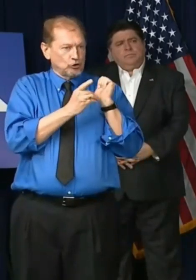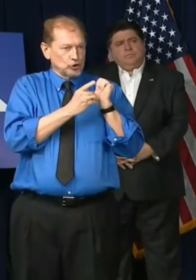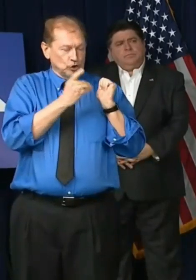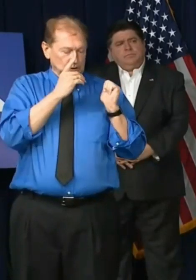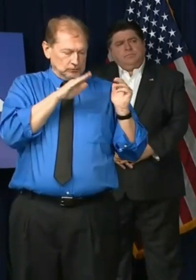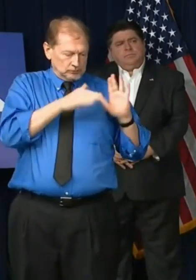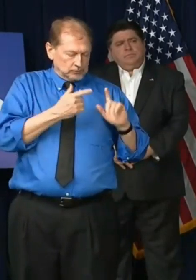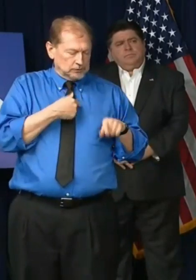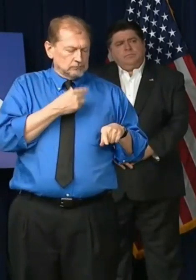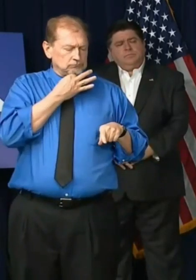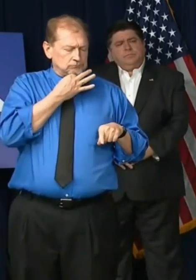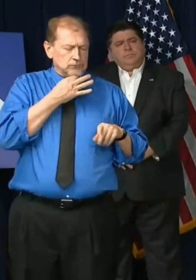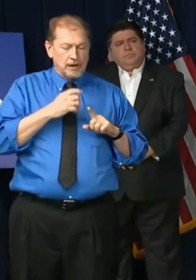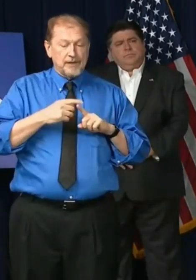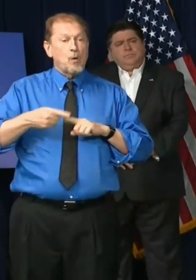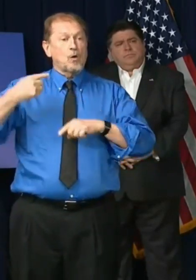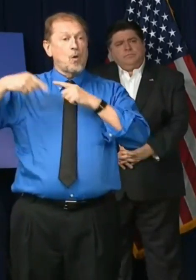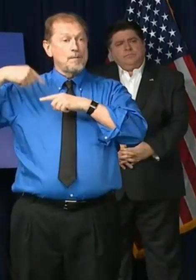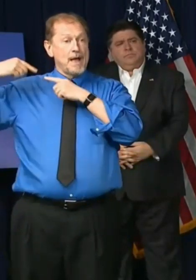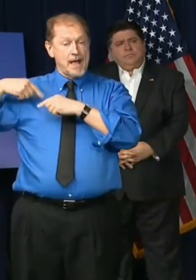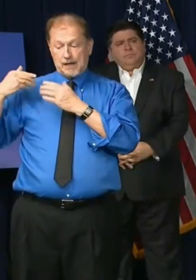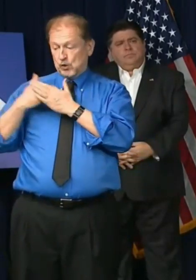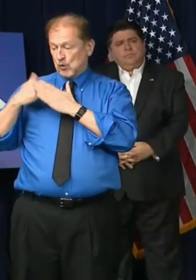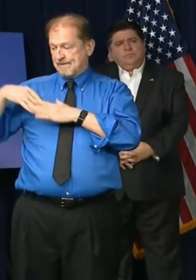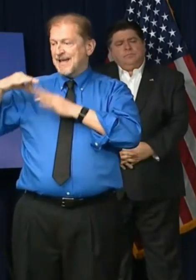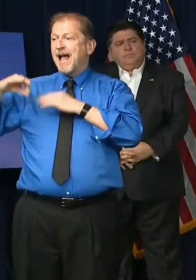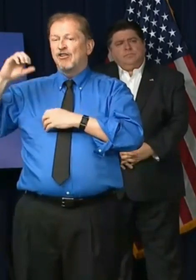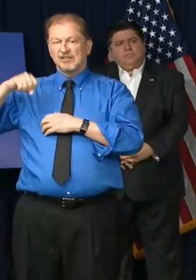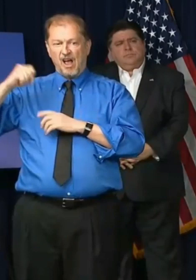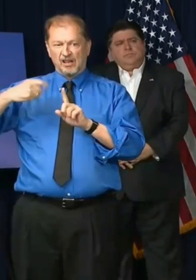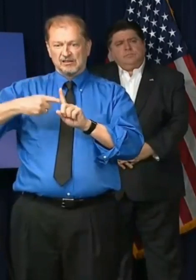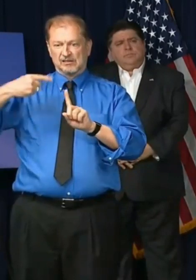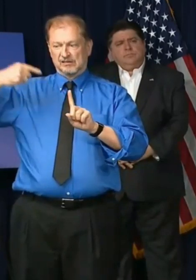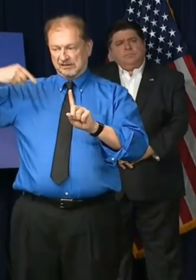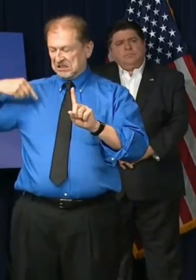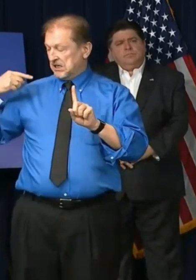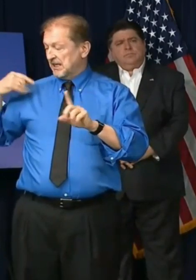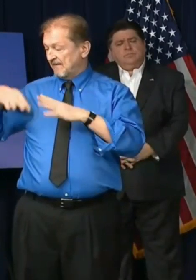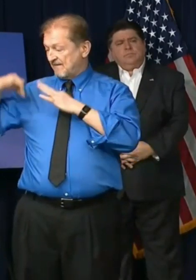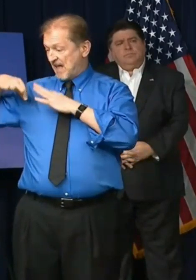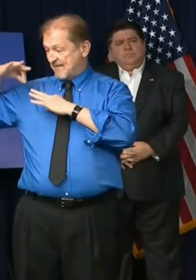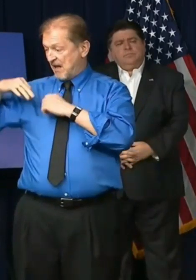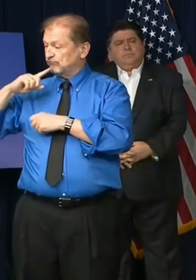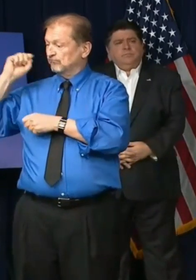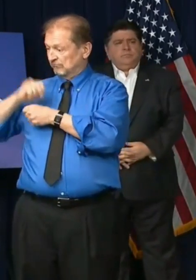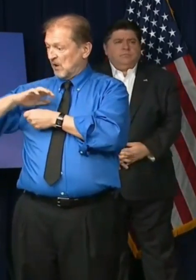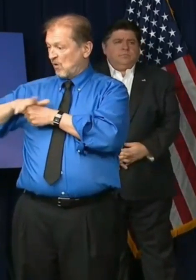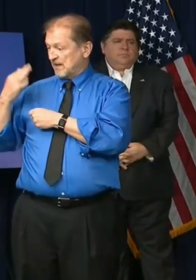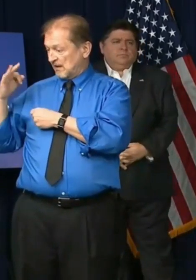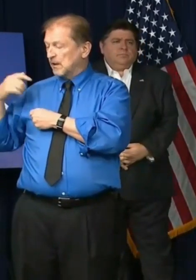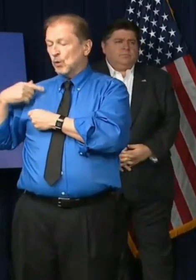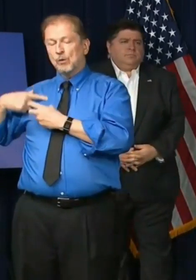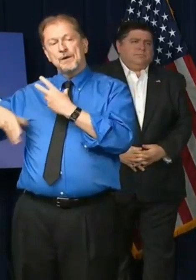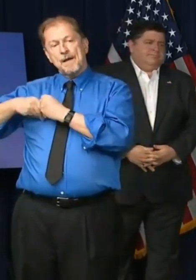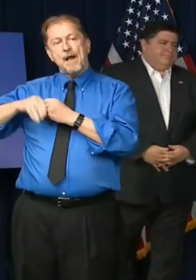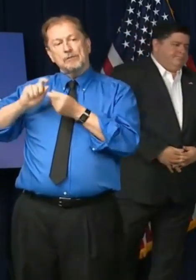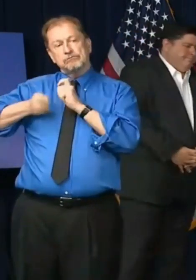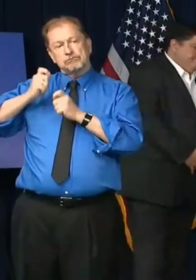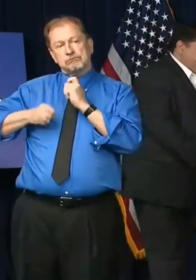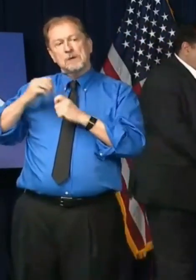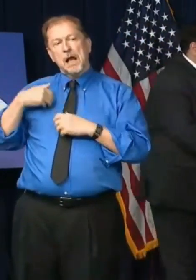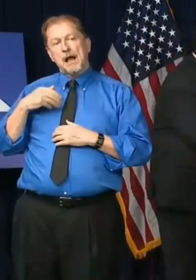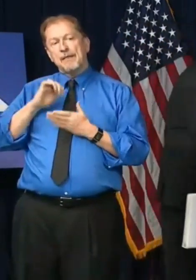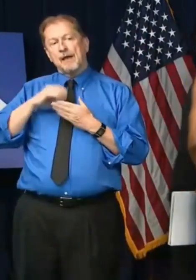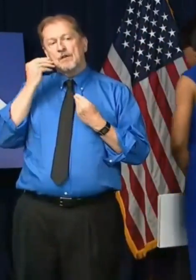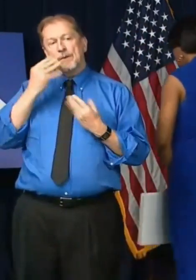they identify new cases, we will have to adjust our case counts, and we will absolutely do that to update our data. Thank you,